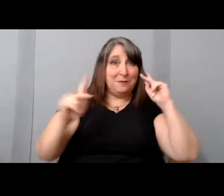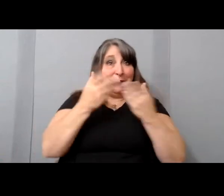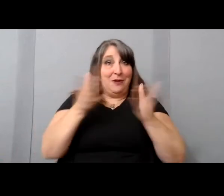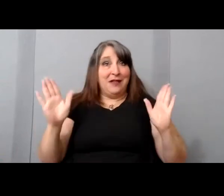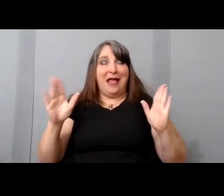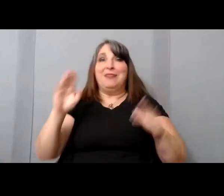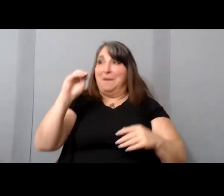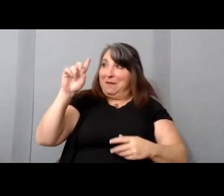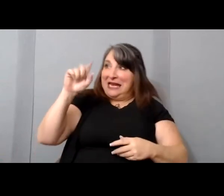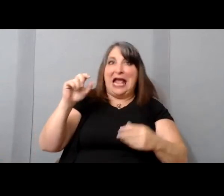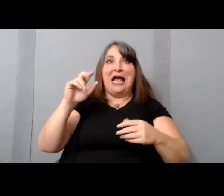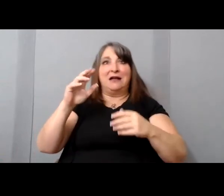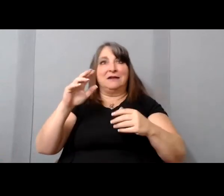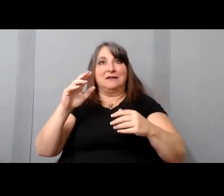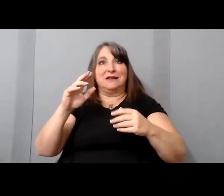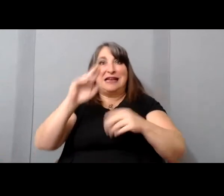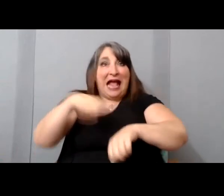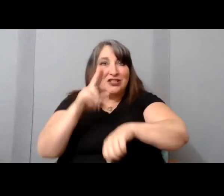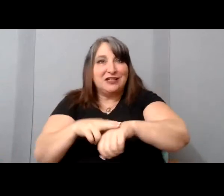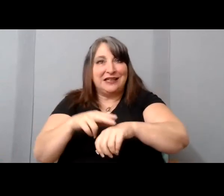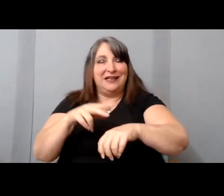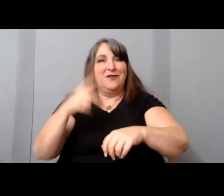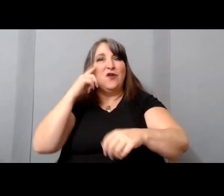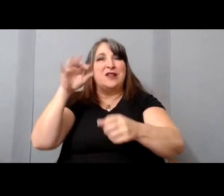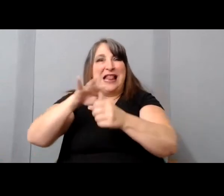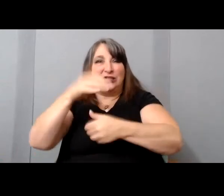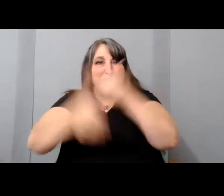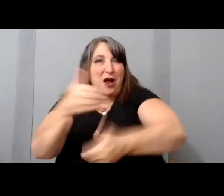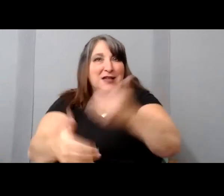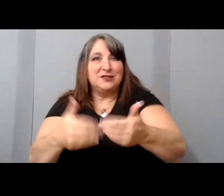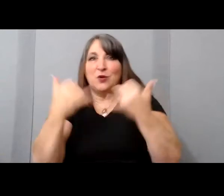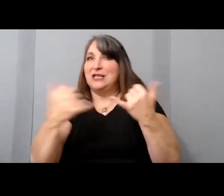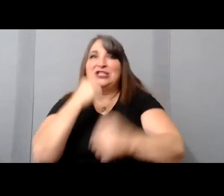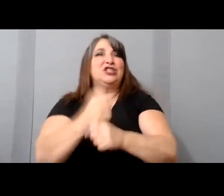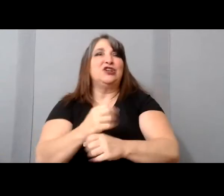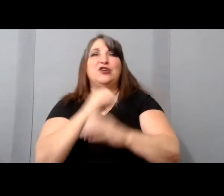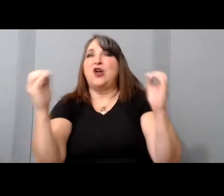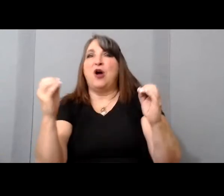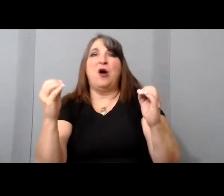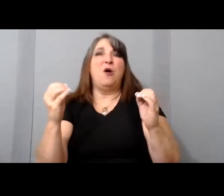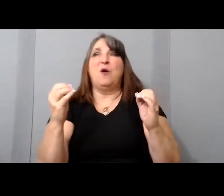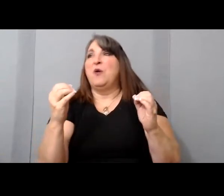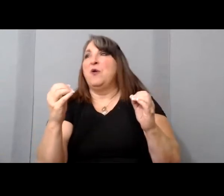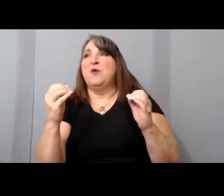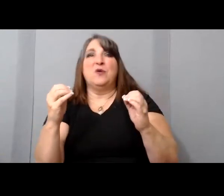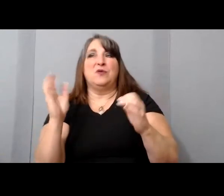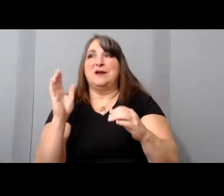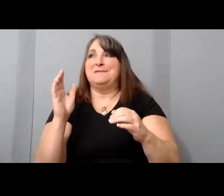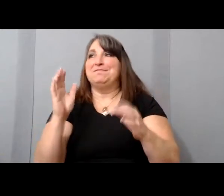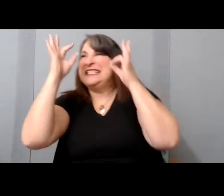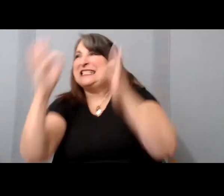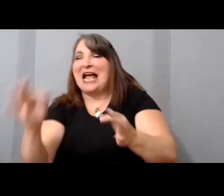nationally on the election process. So we didn't have any missteps this year of calling any states too early and